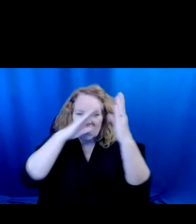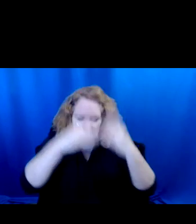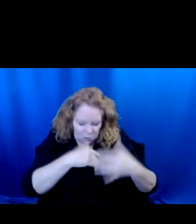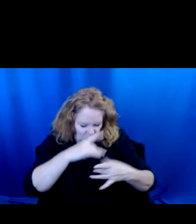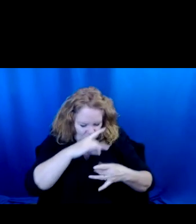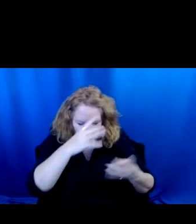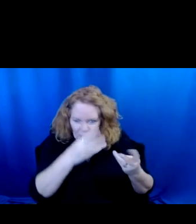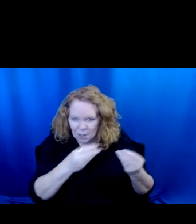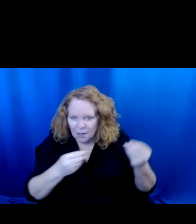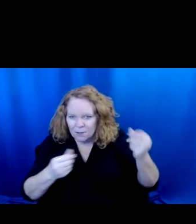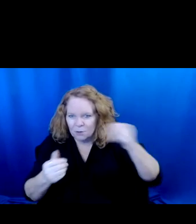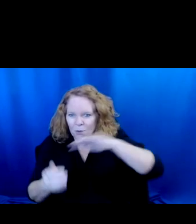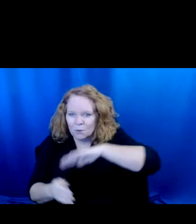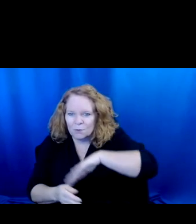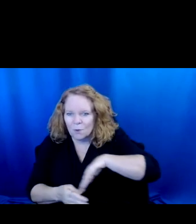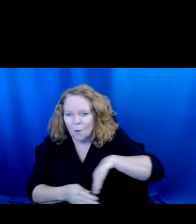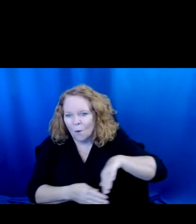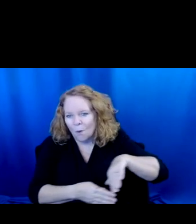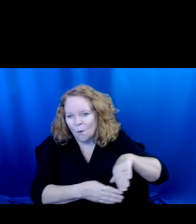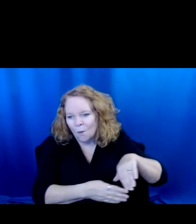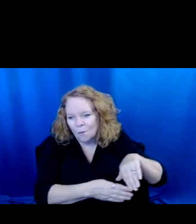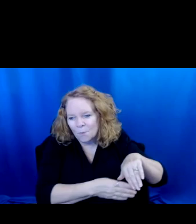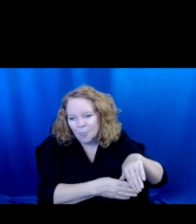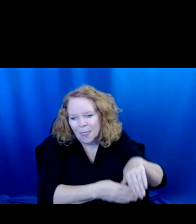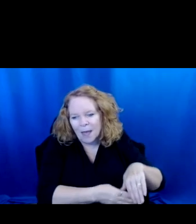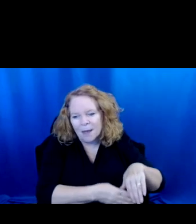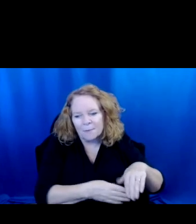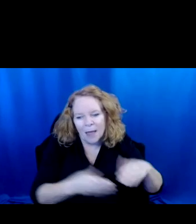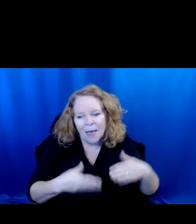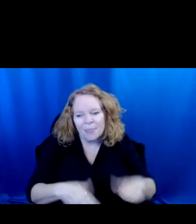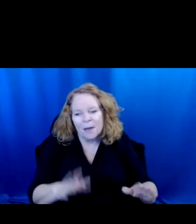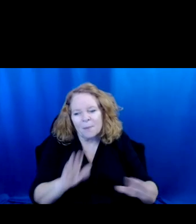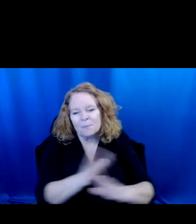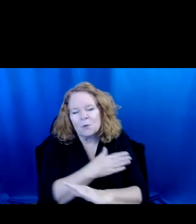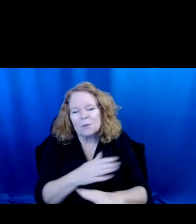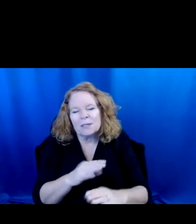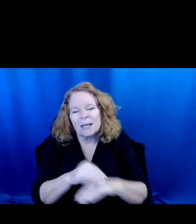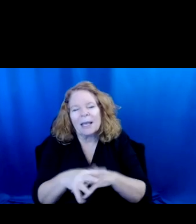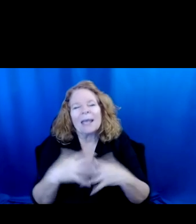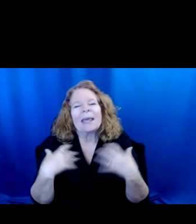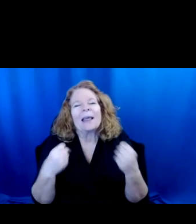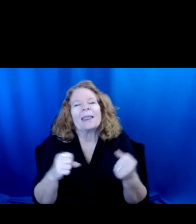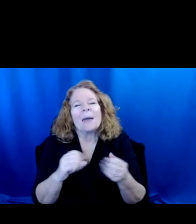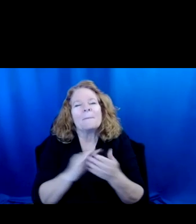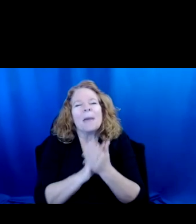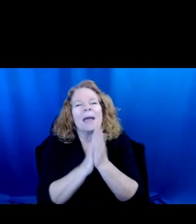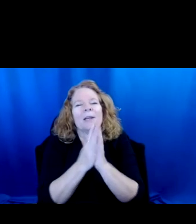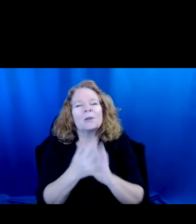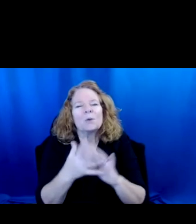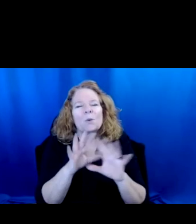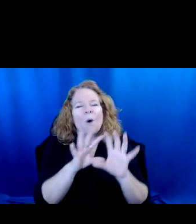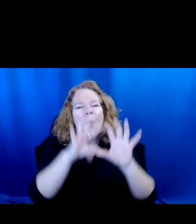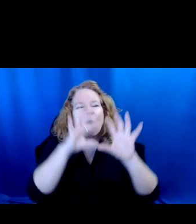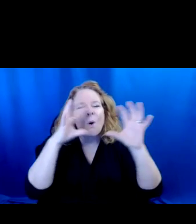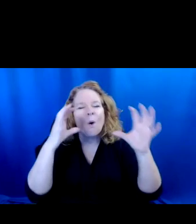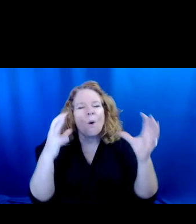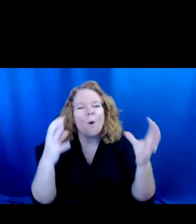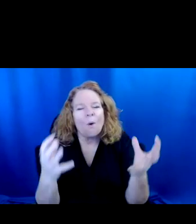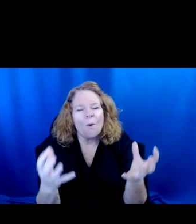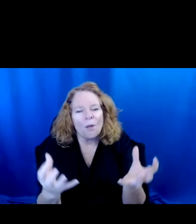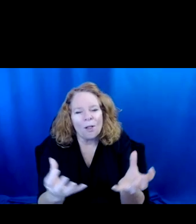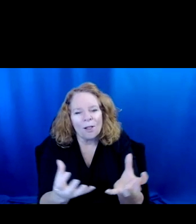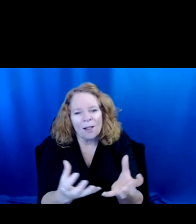those worries in your soul. And let the music heal and make you